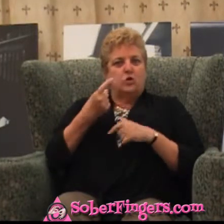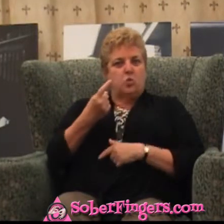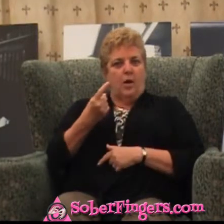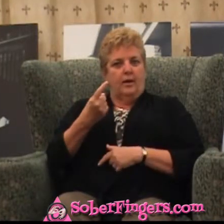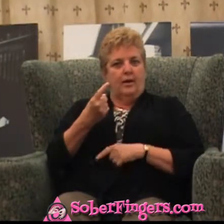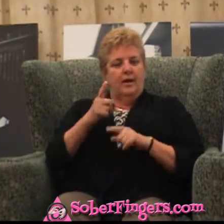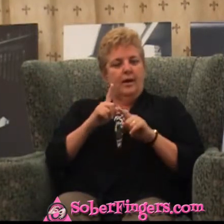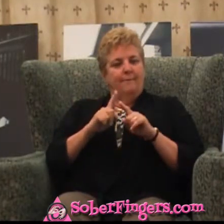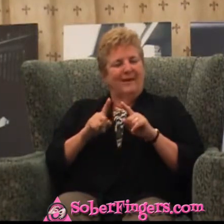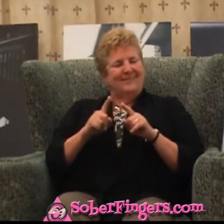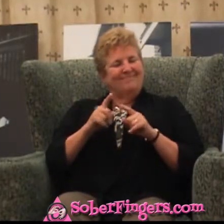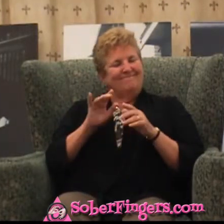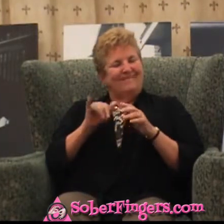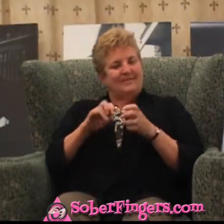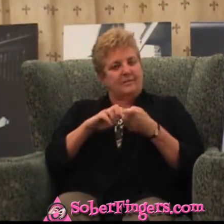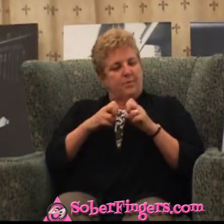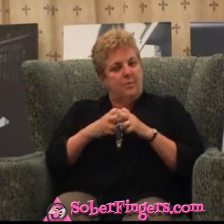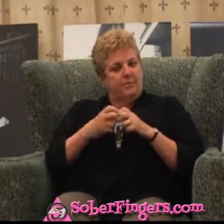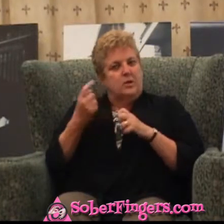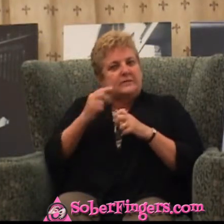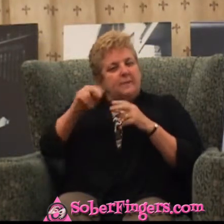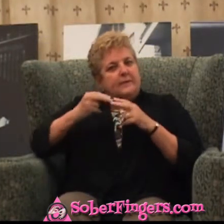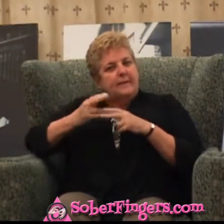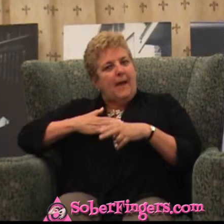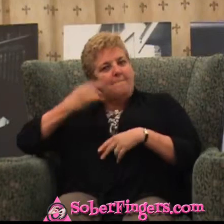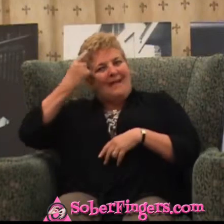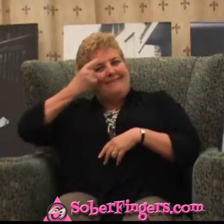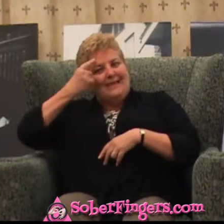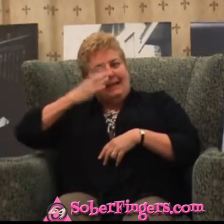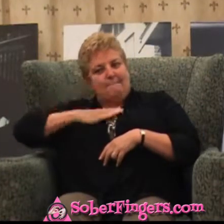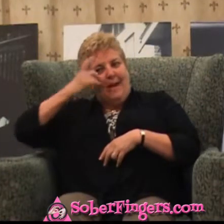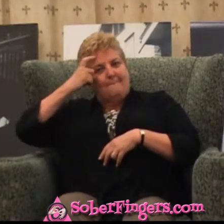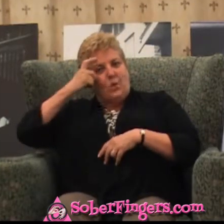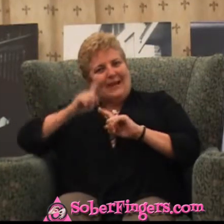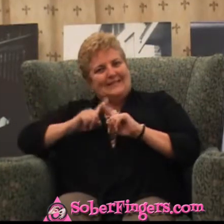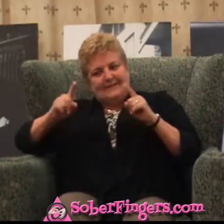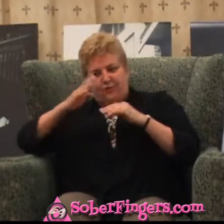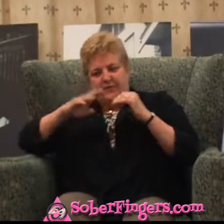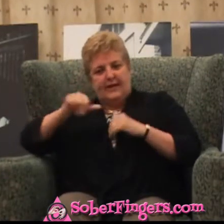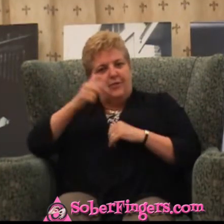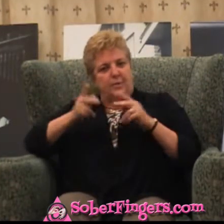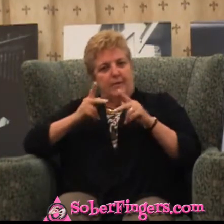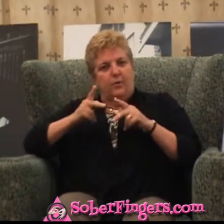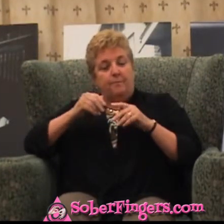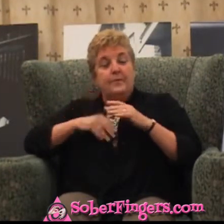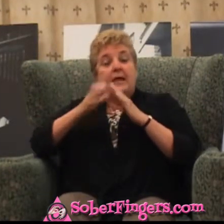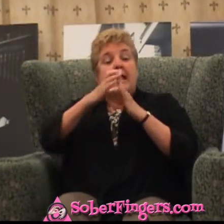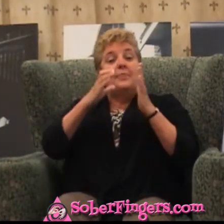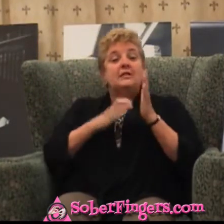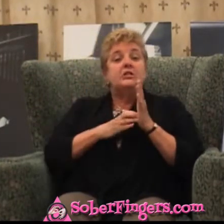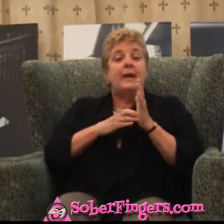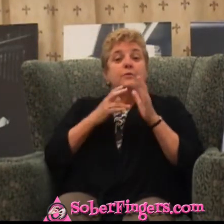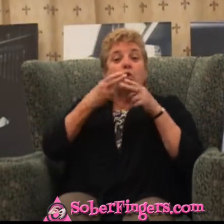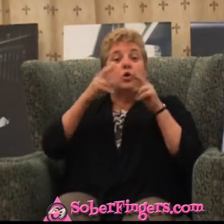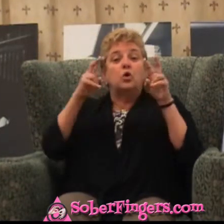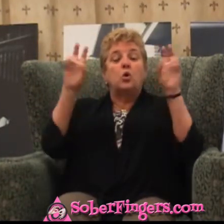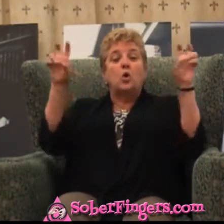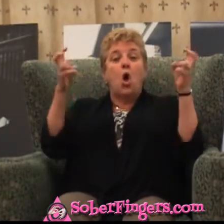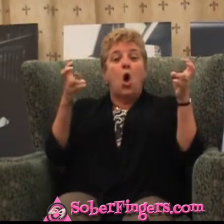thinking, about my brain, that is different than other people. In the chapter called More About Alcoholism, chapter